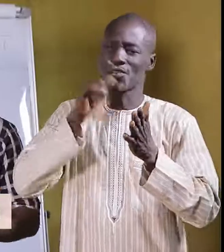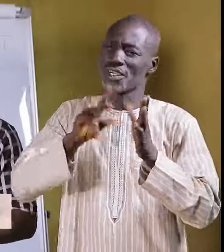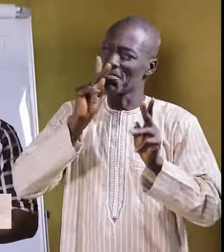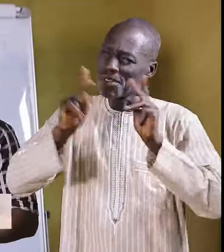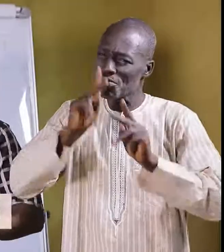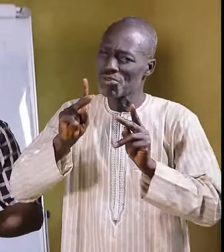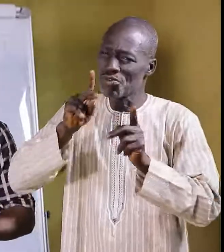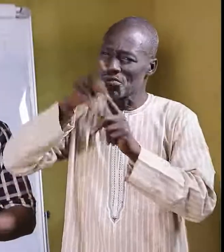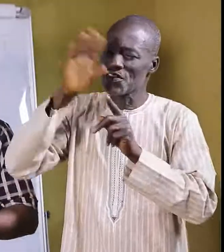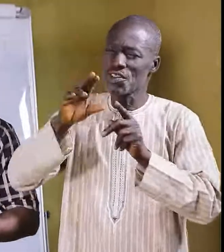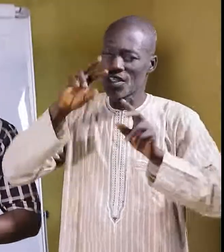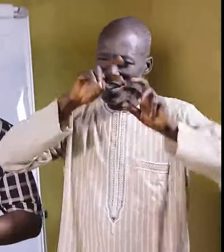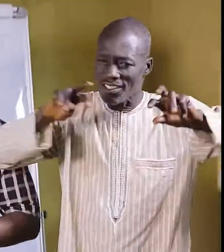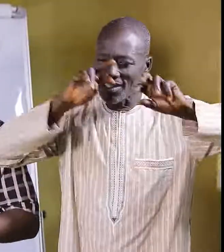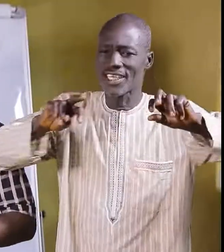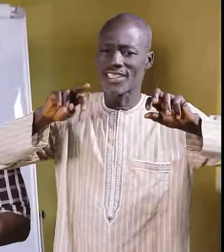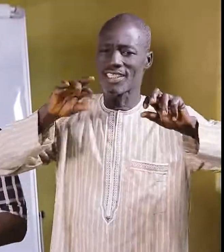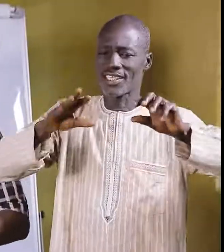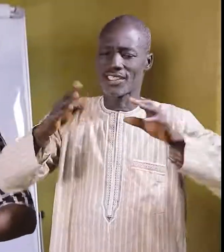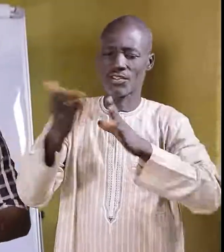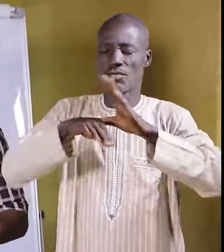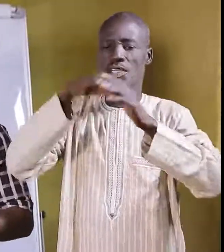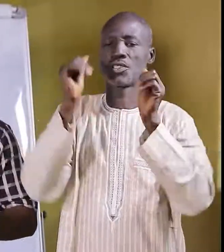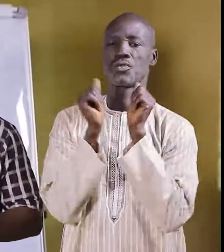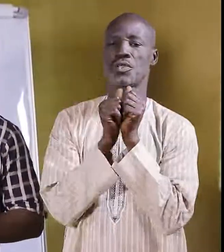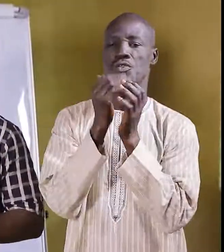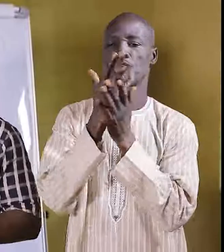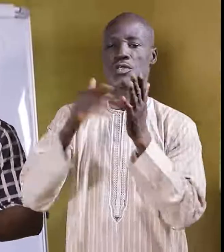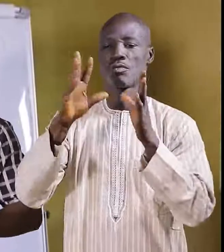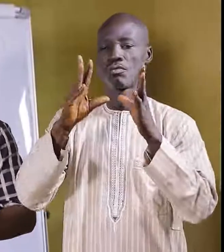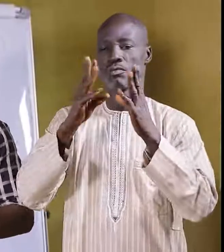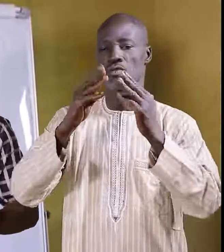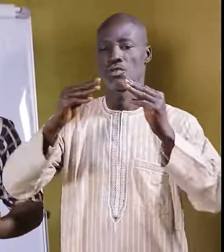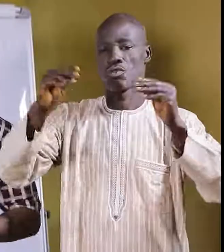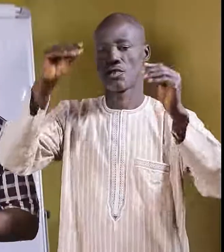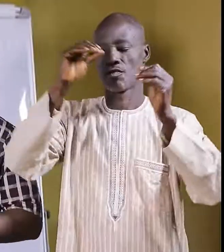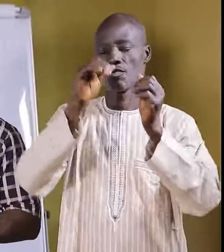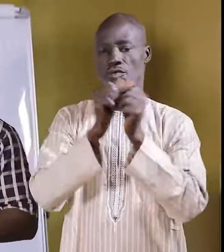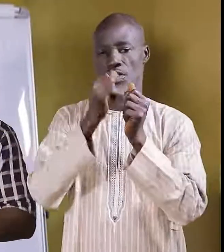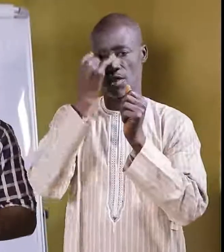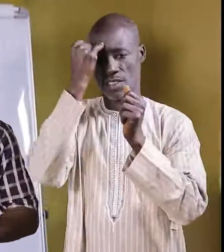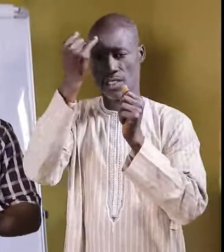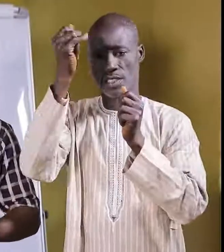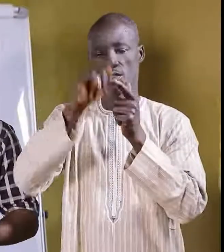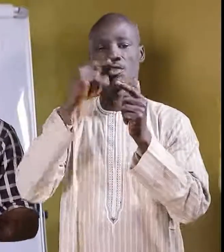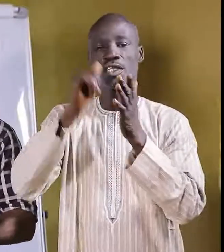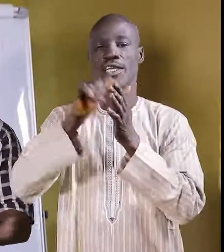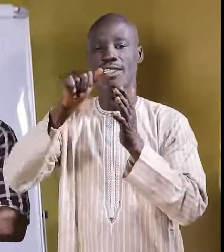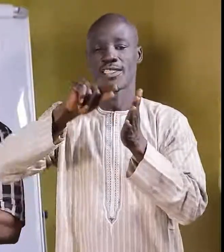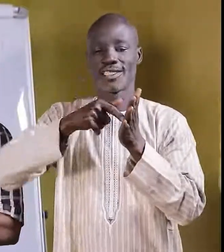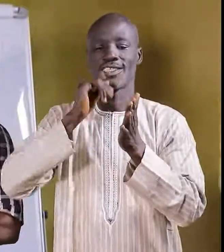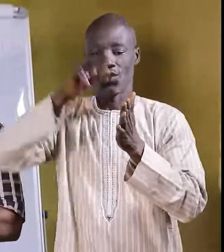think, the researches they've made and come out with certain solutions or certain ideas to say that yes,